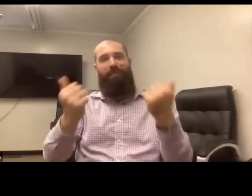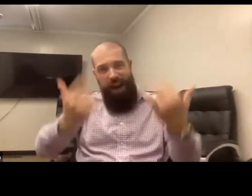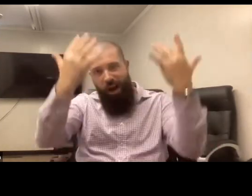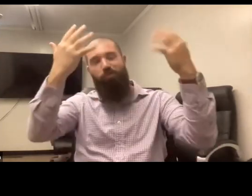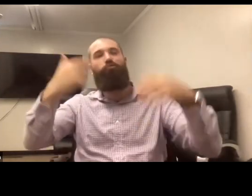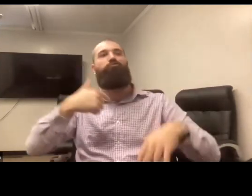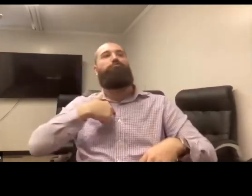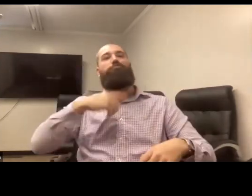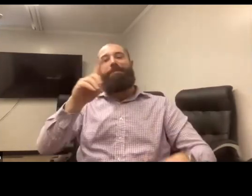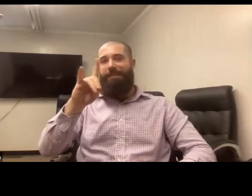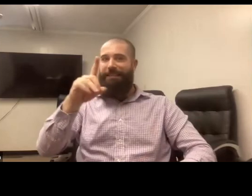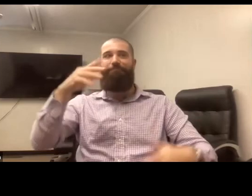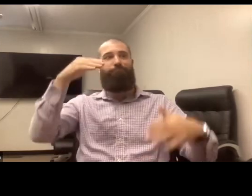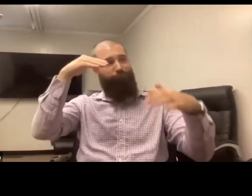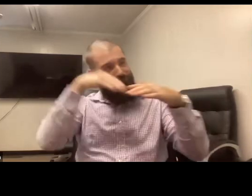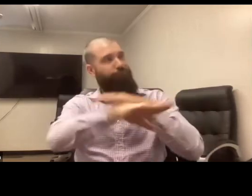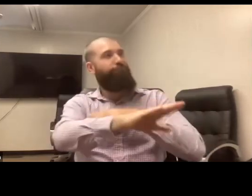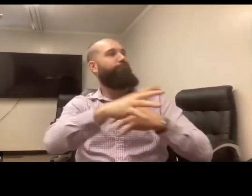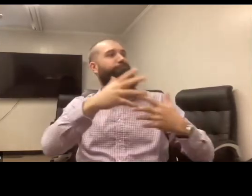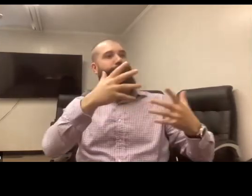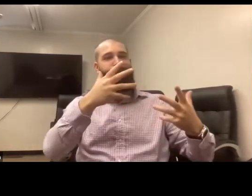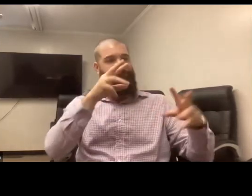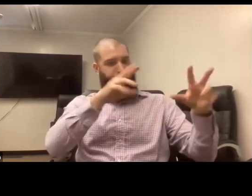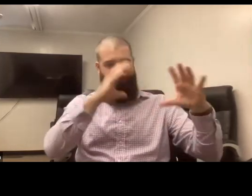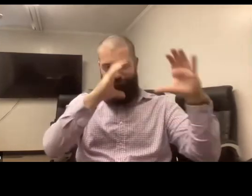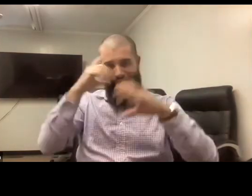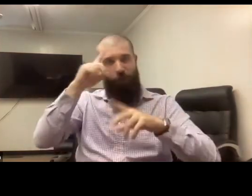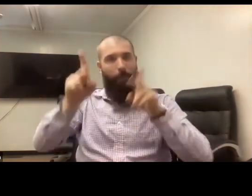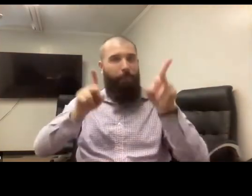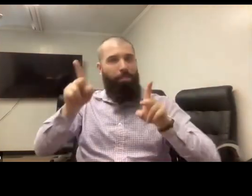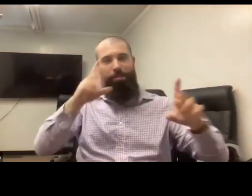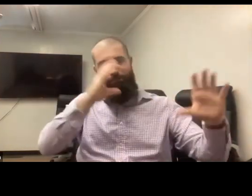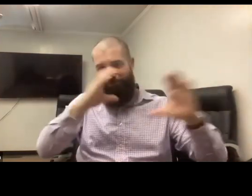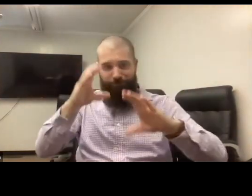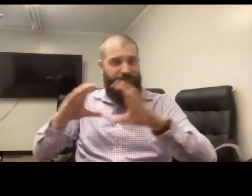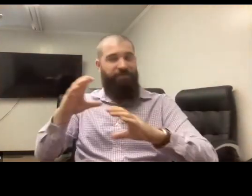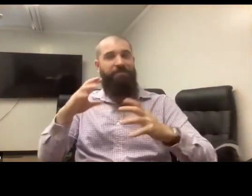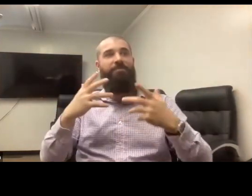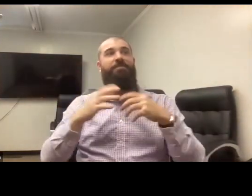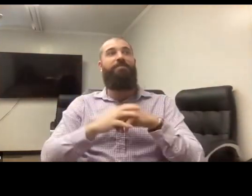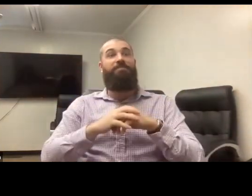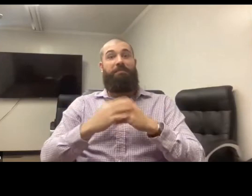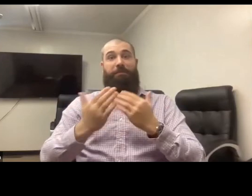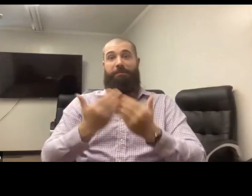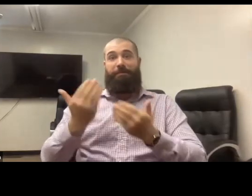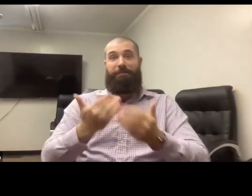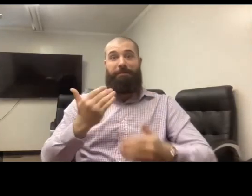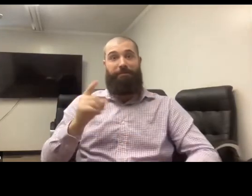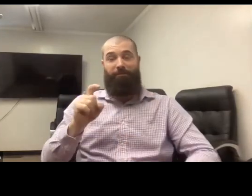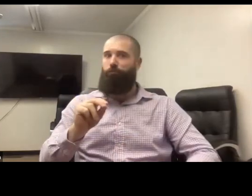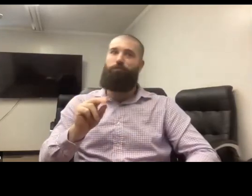And I really did go into fires and I really did search for people who might be